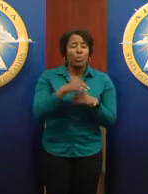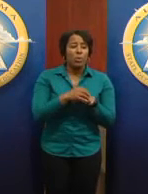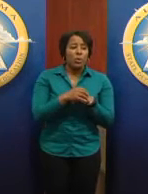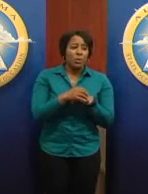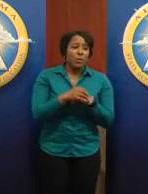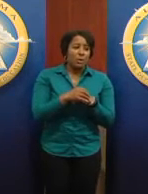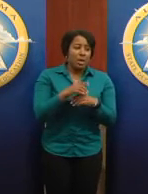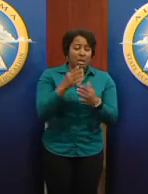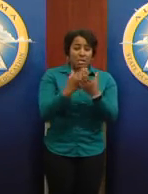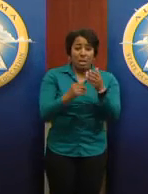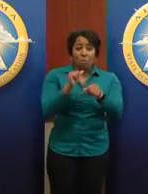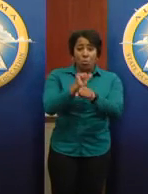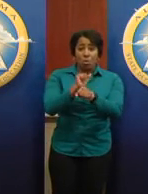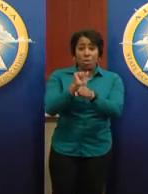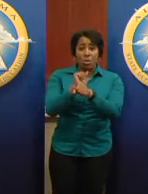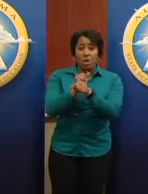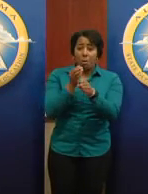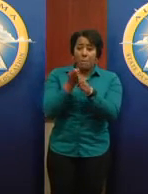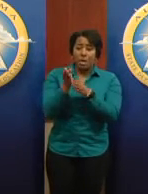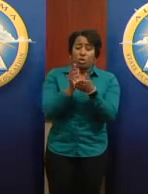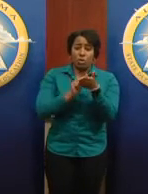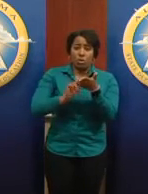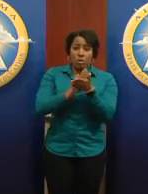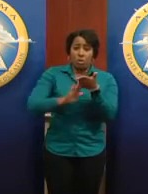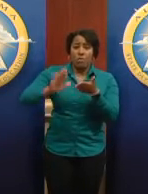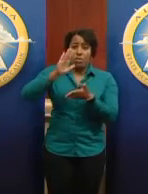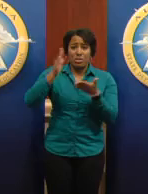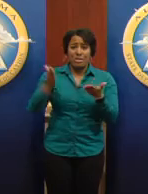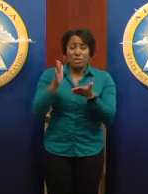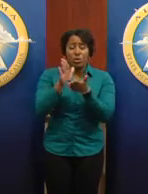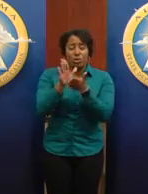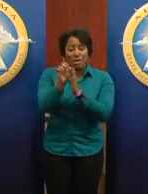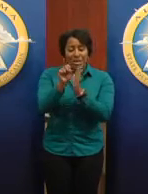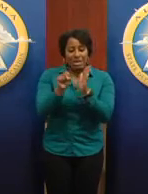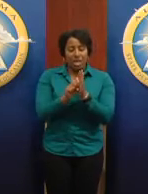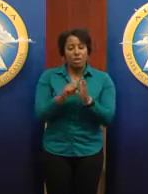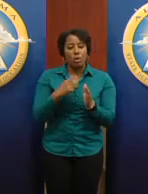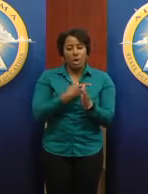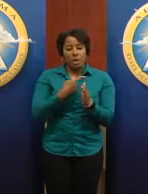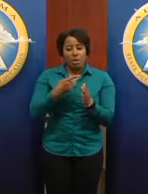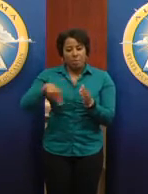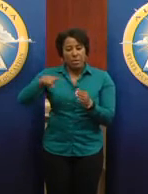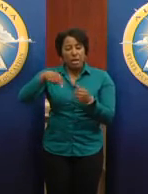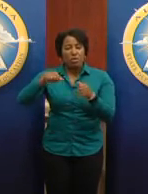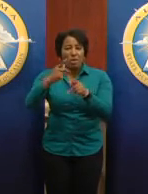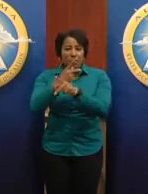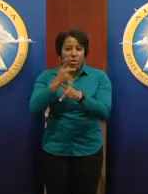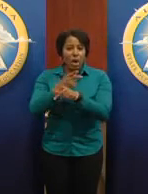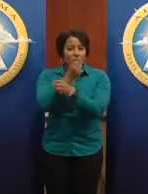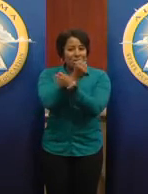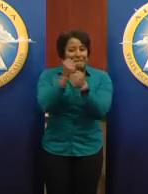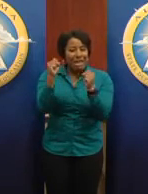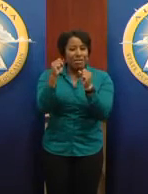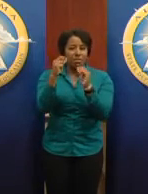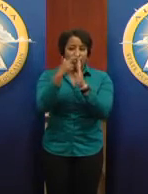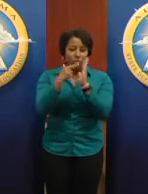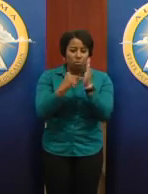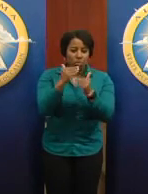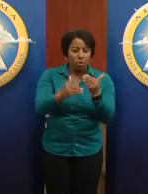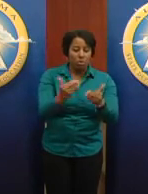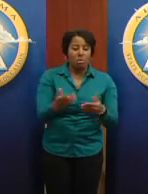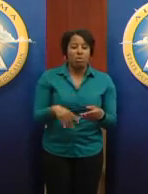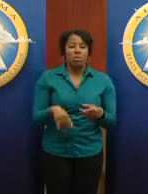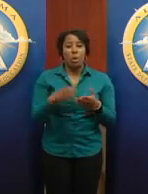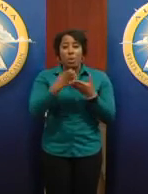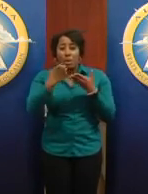our major universities in the state. And so they are working through safer protocols. So, for instance, equipment, the